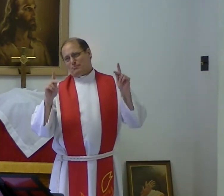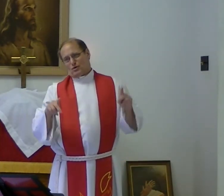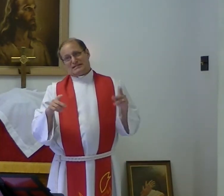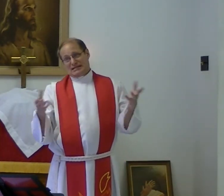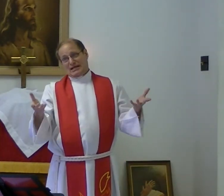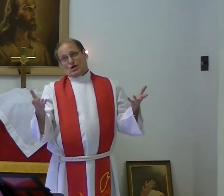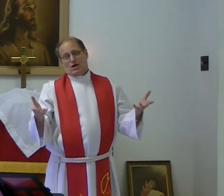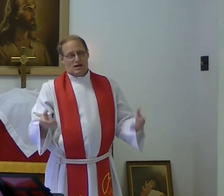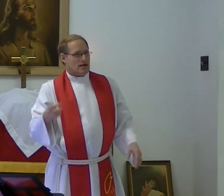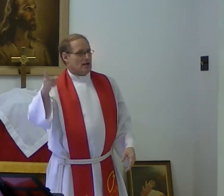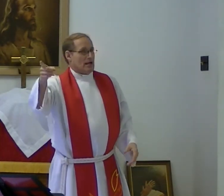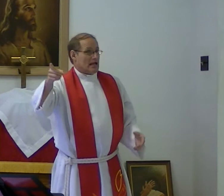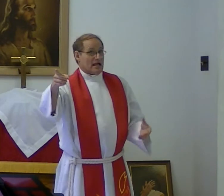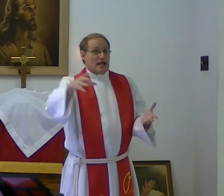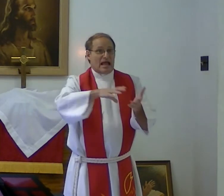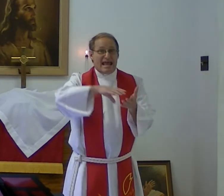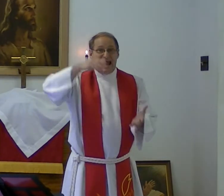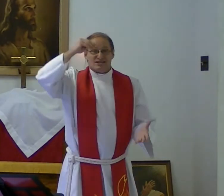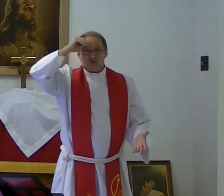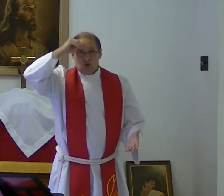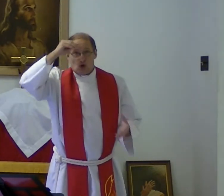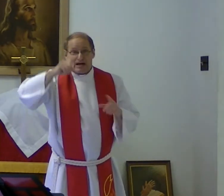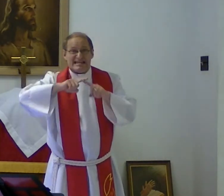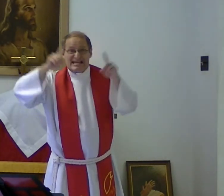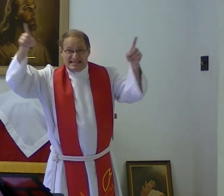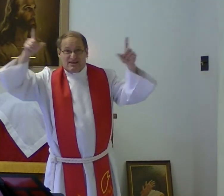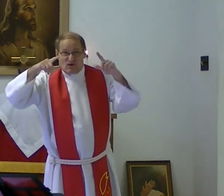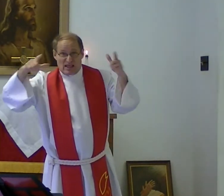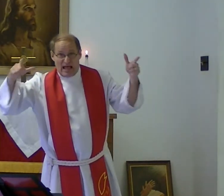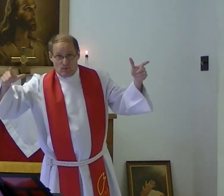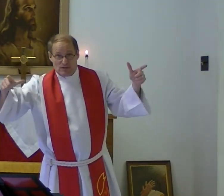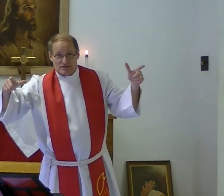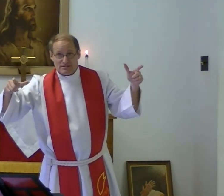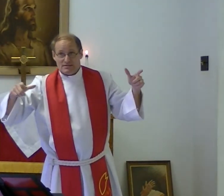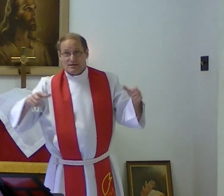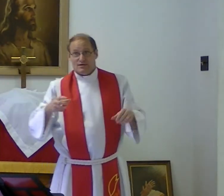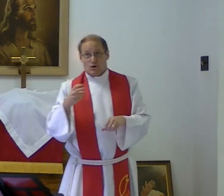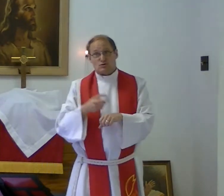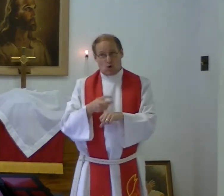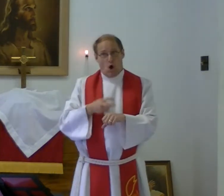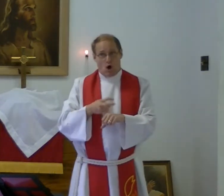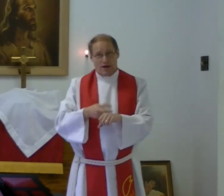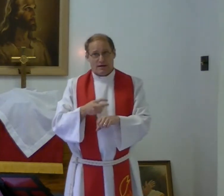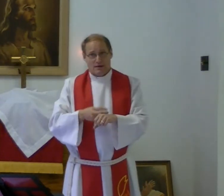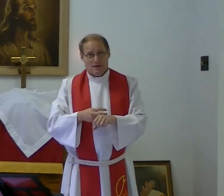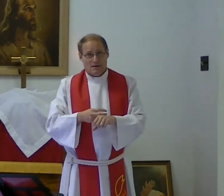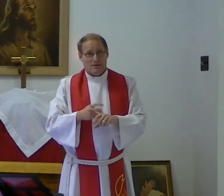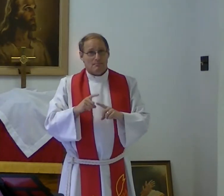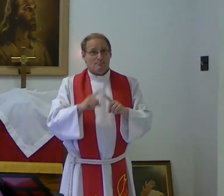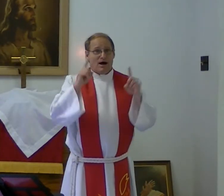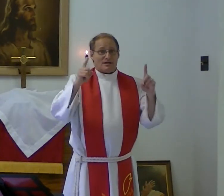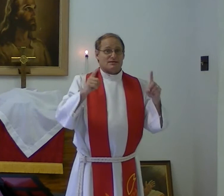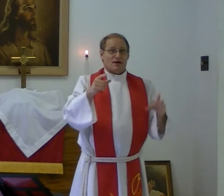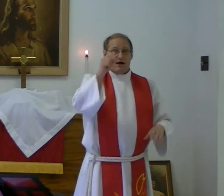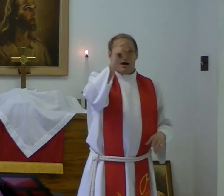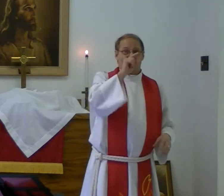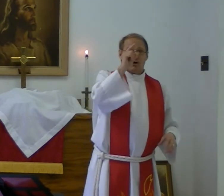person here. He has learned different languages. Those are hard. But, uh, the